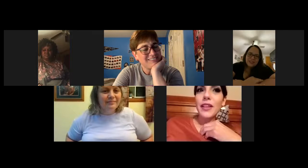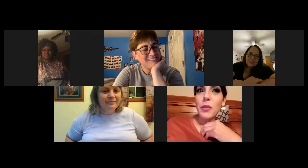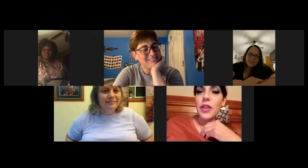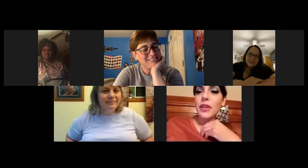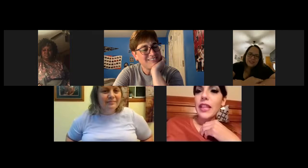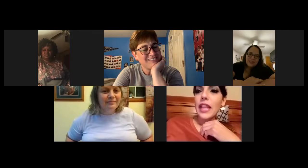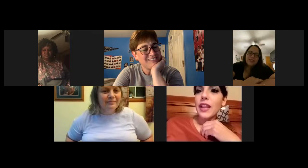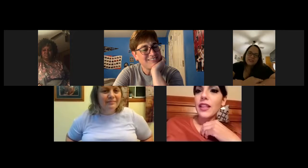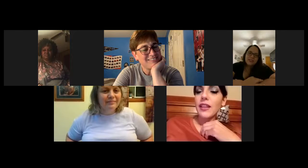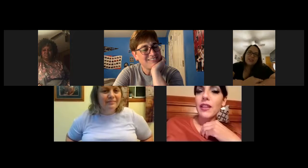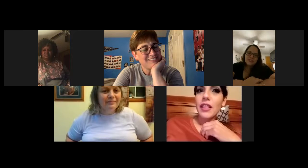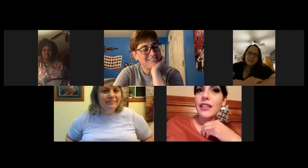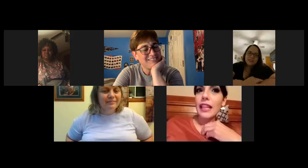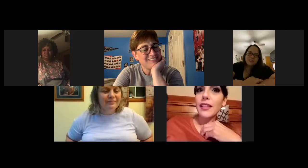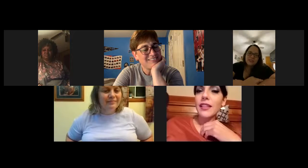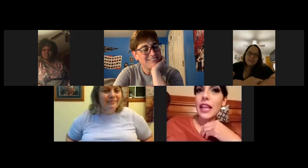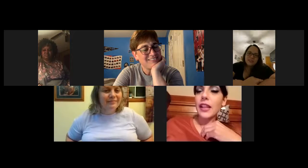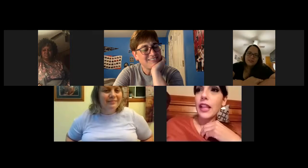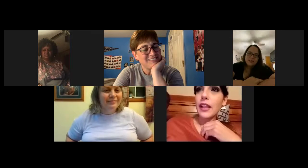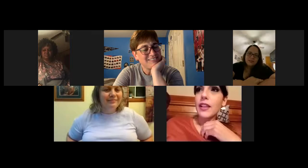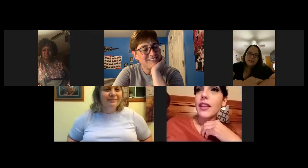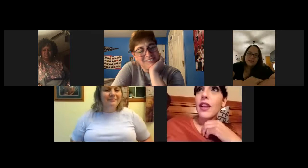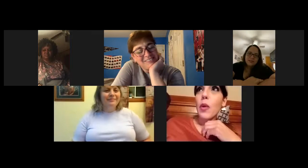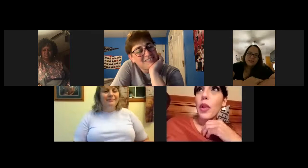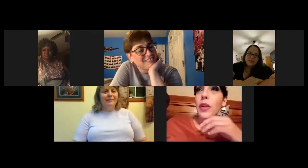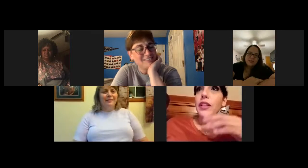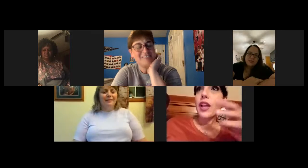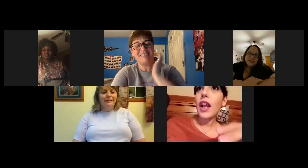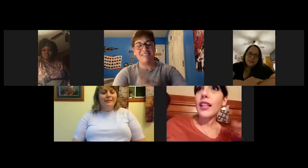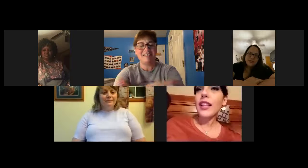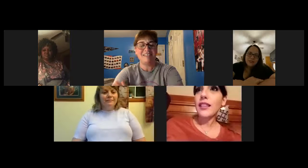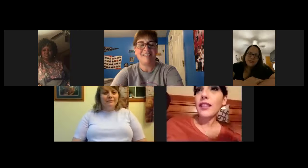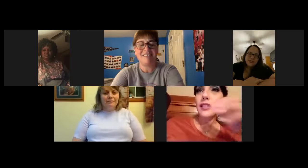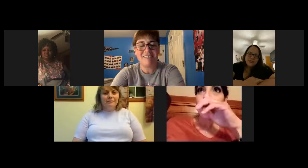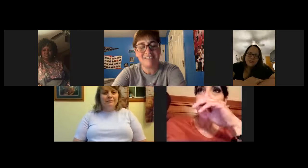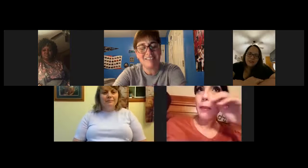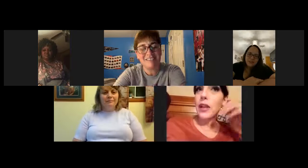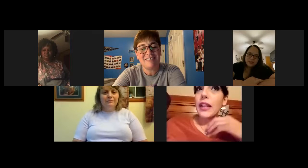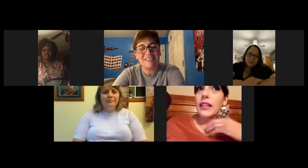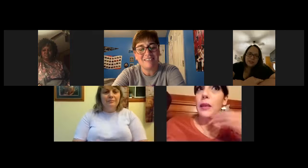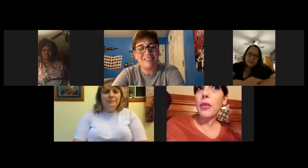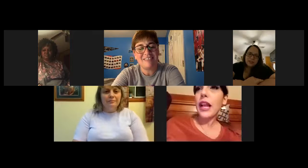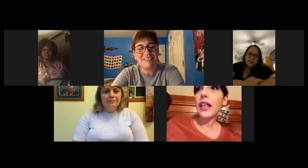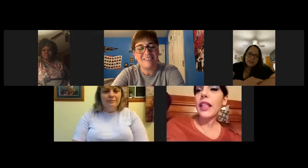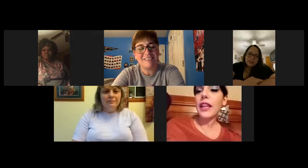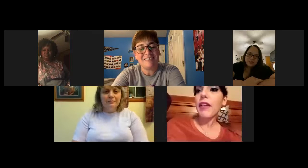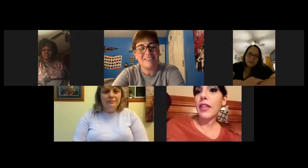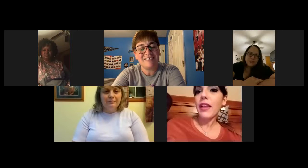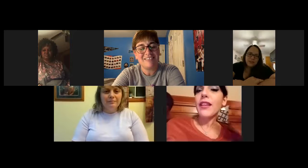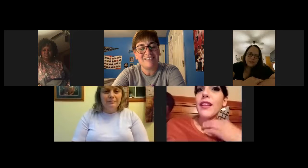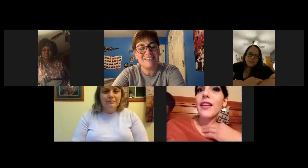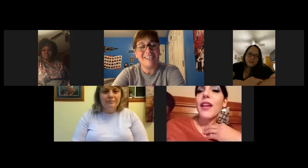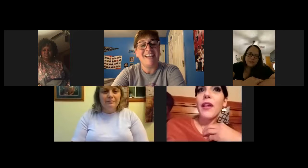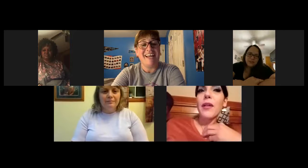Depends on what you're saying on the sentence. Like we're in the holiday season. Estamos en la temporada de